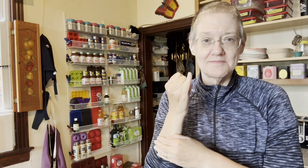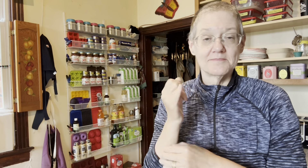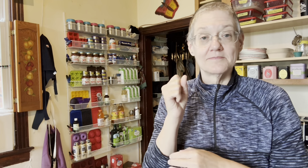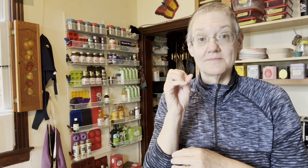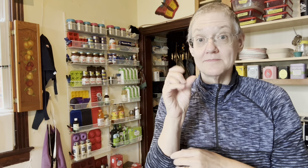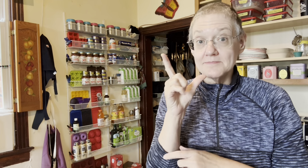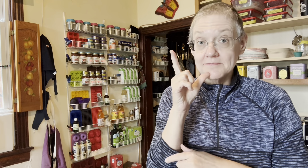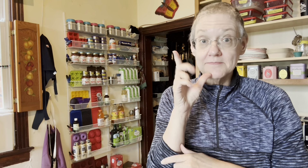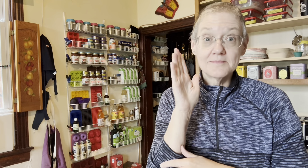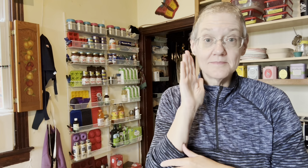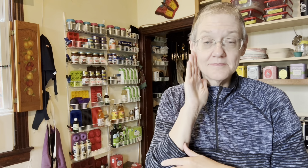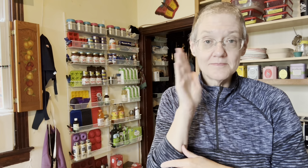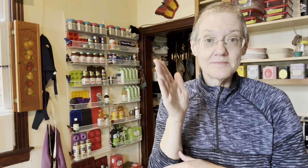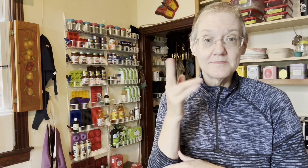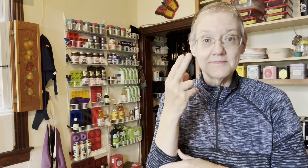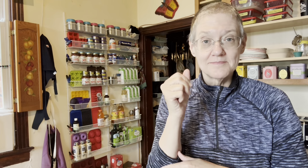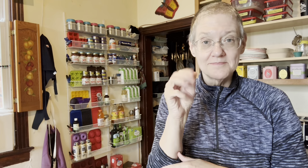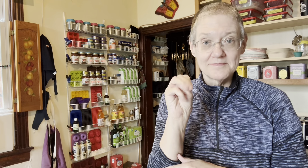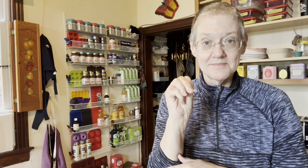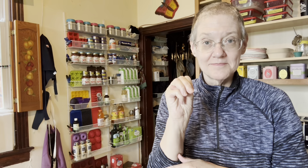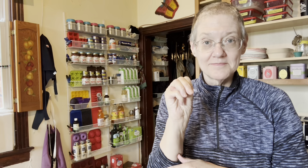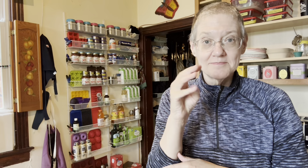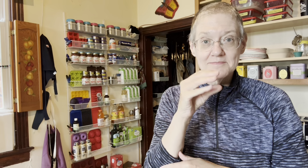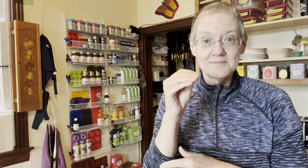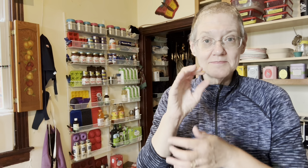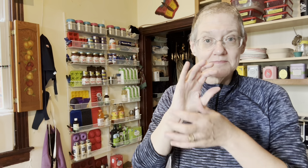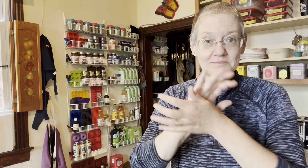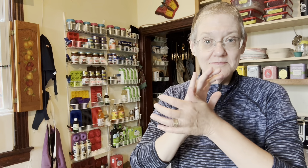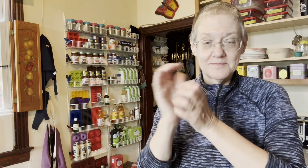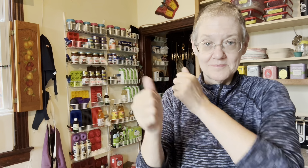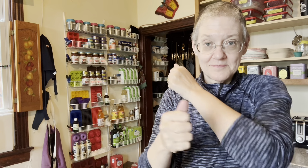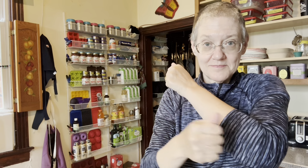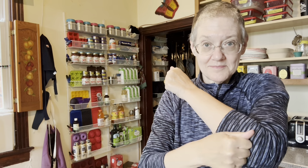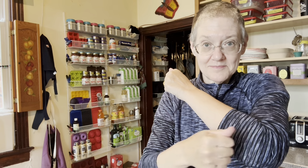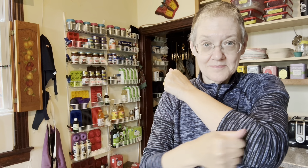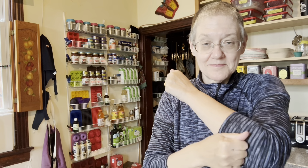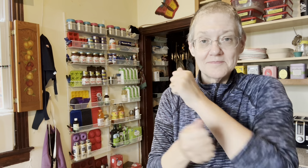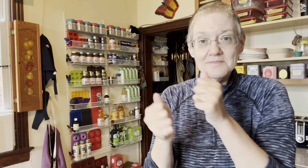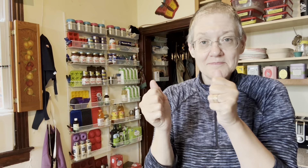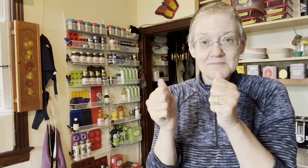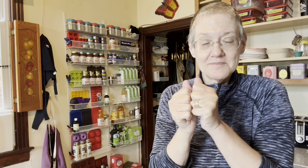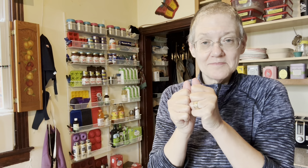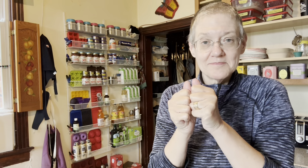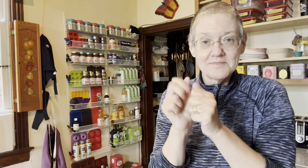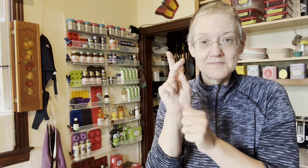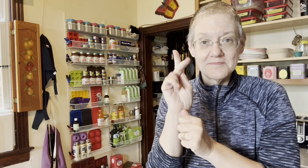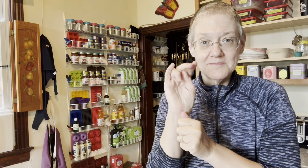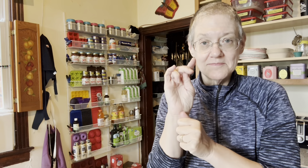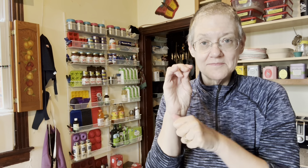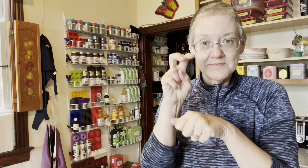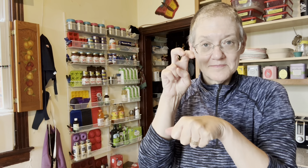idea. Lunch is going to be ham and cheese crackers with